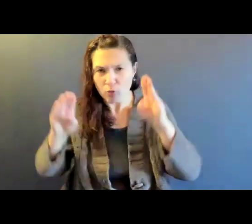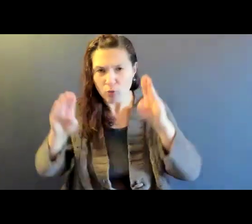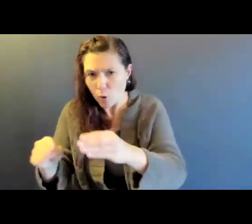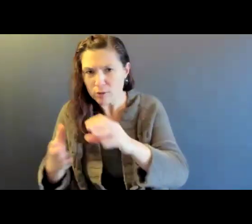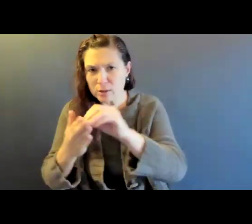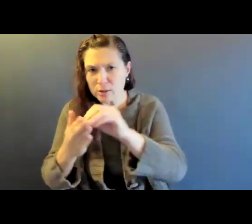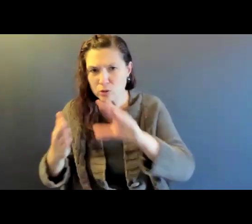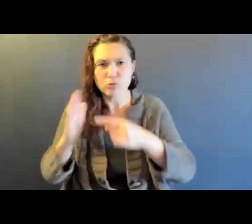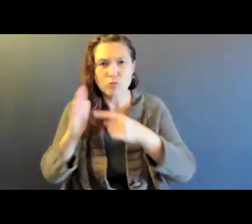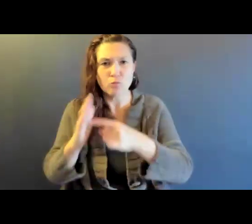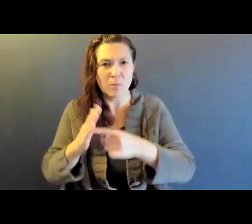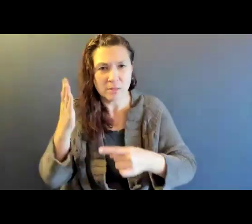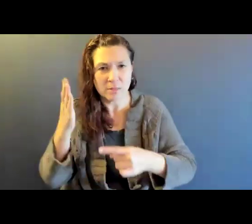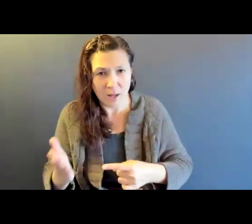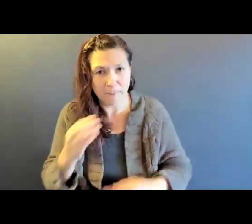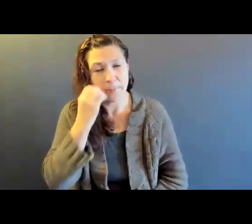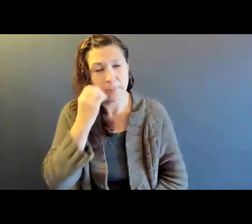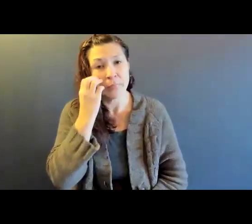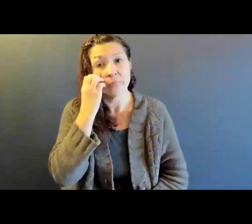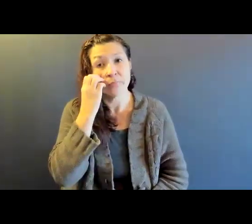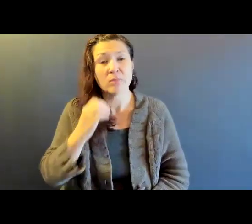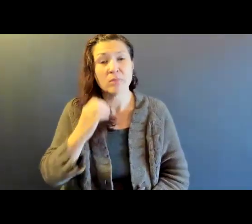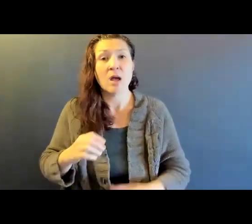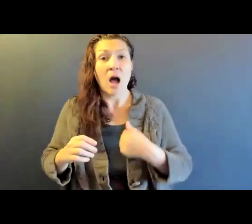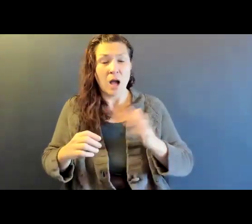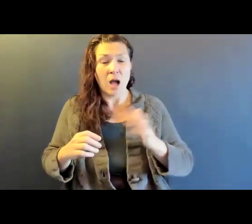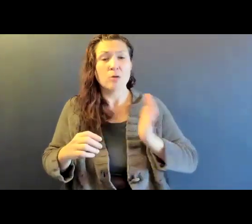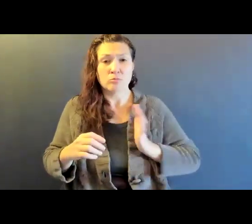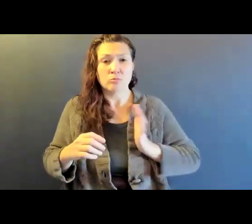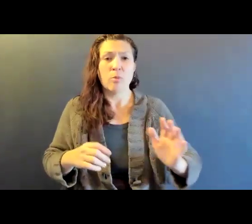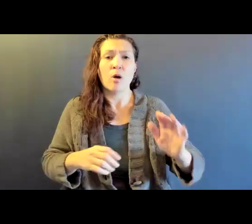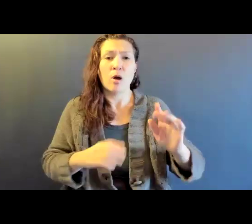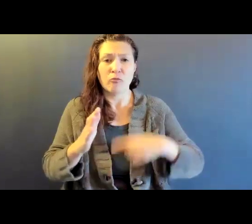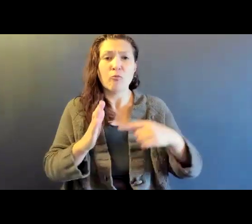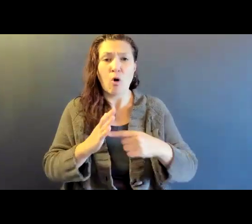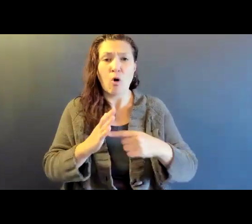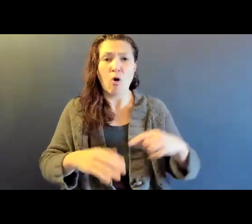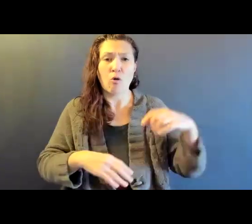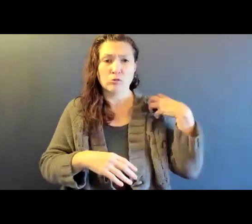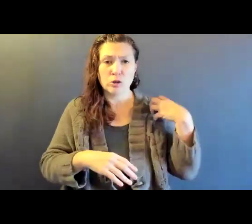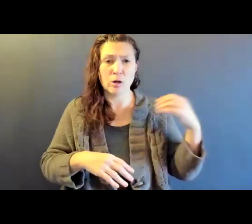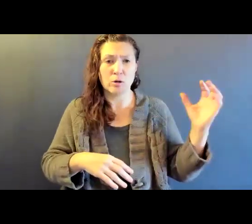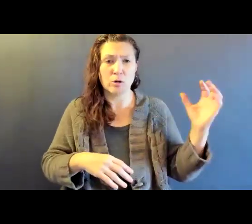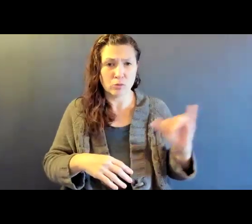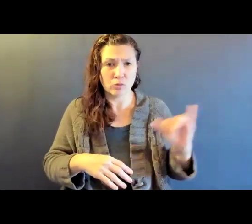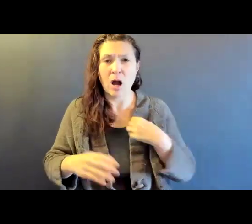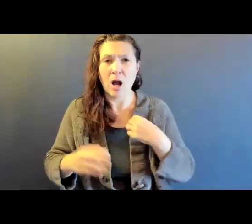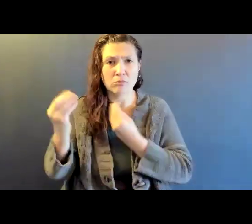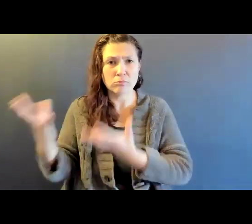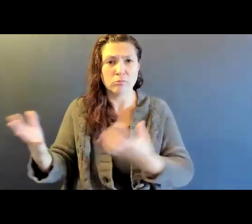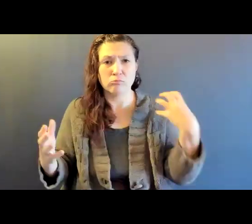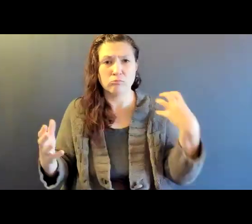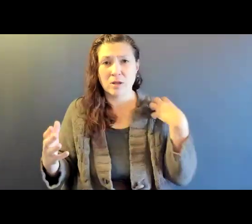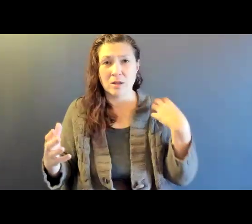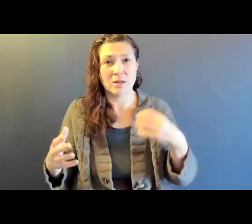so, having served in the role myself, I often tell the chair that there is nobody happier in the city